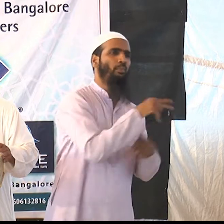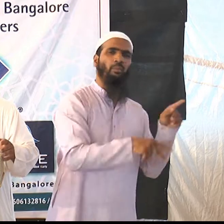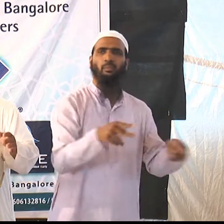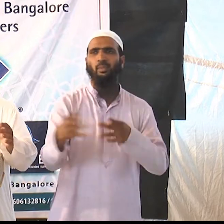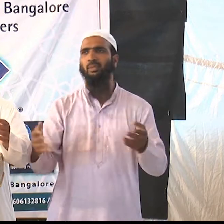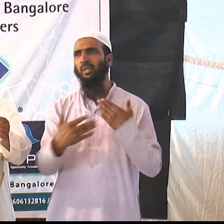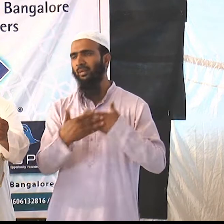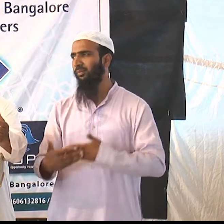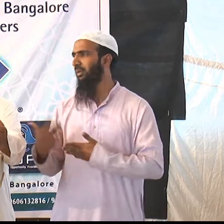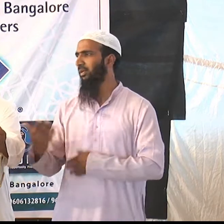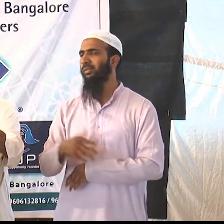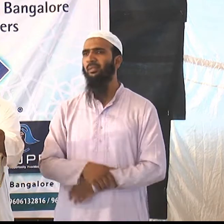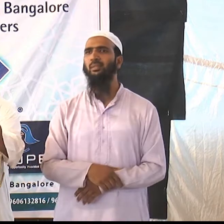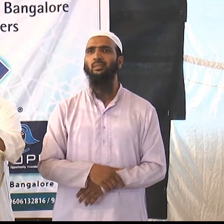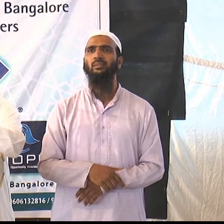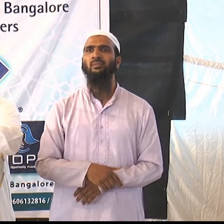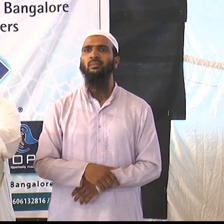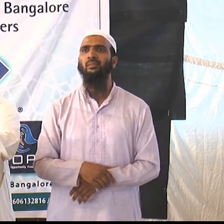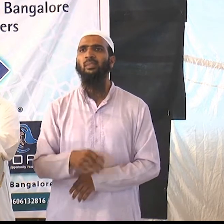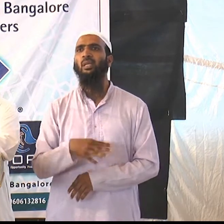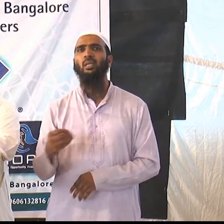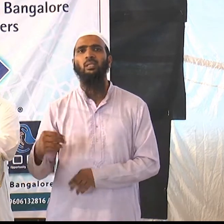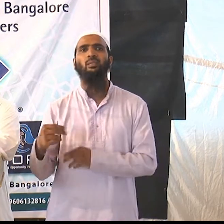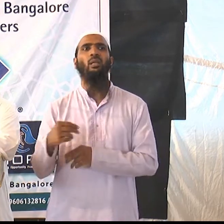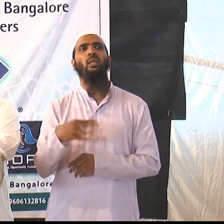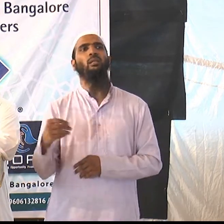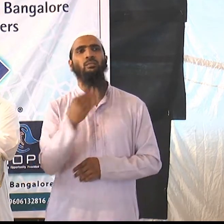Trust and the Muslim community.